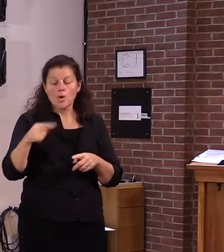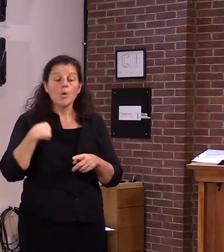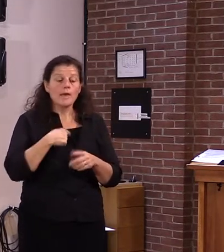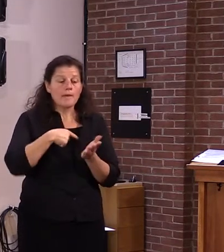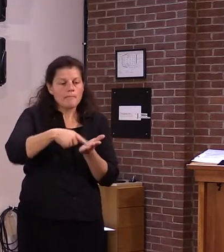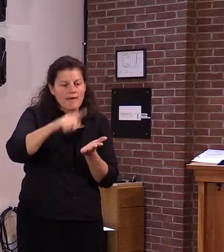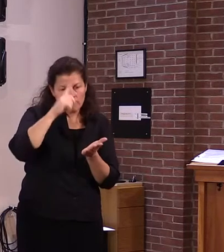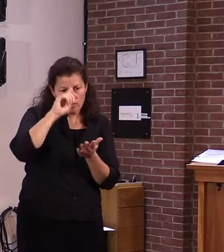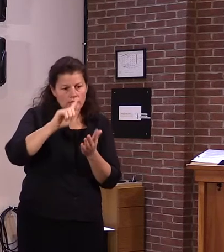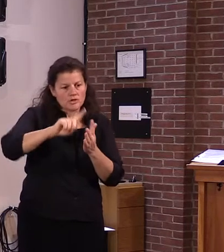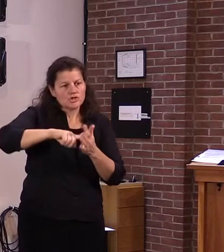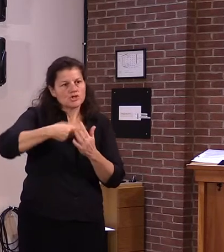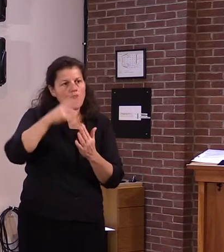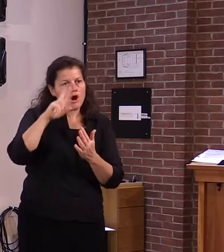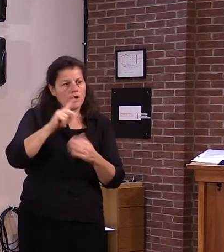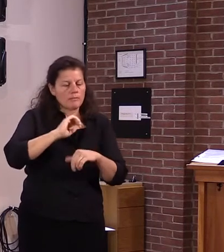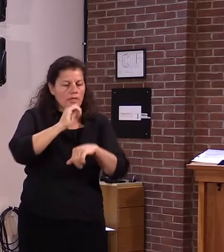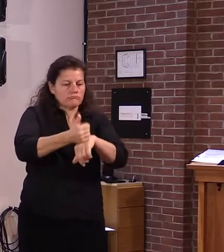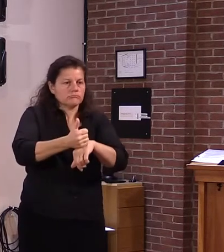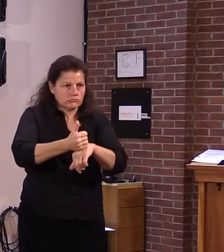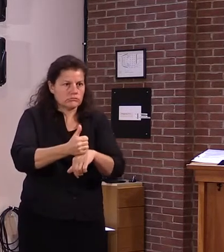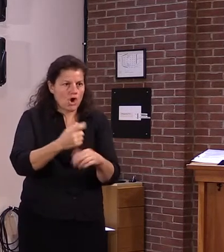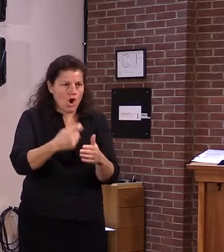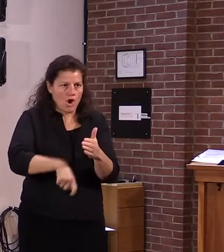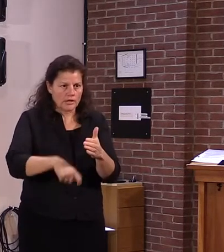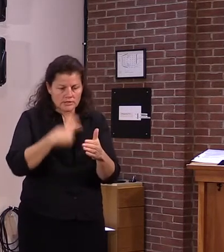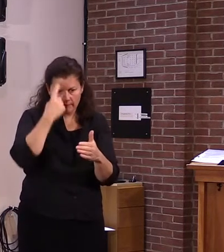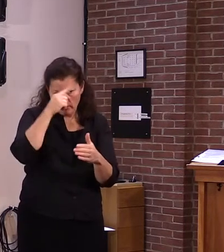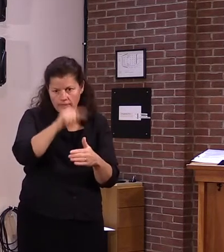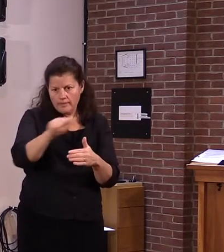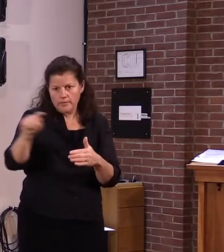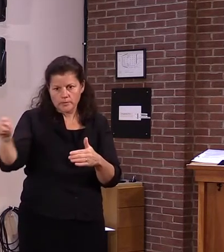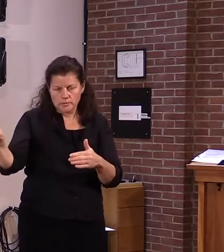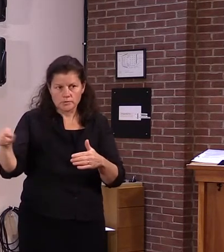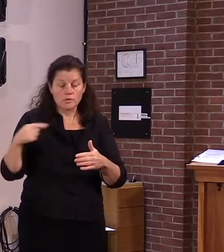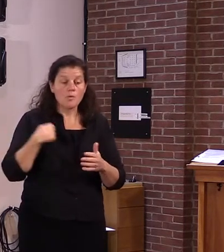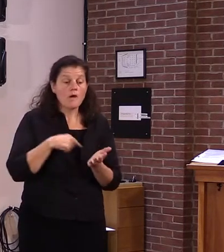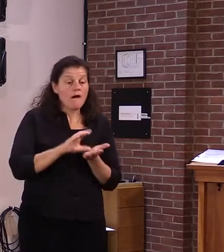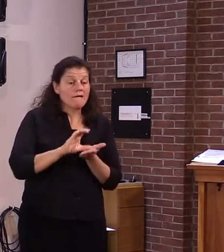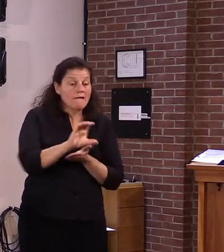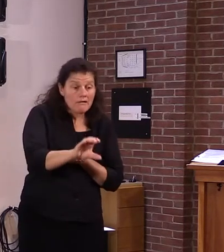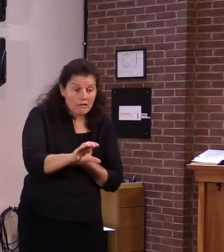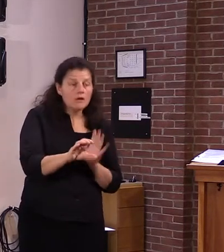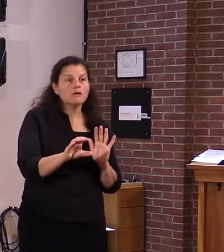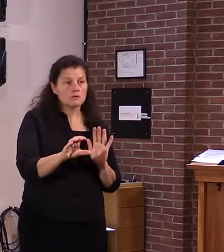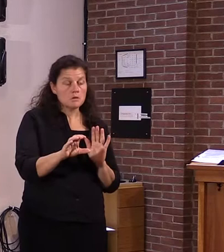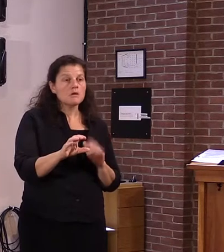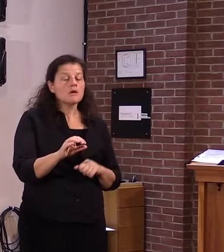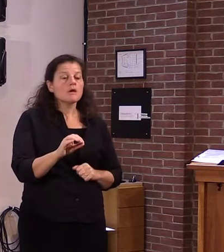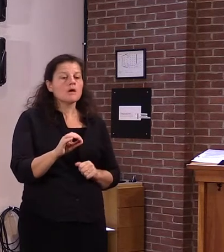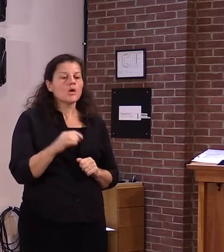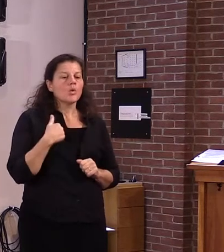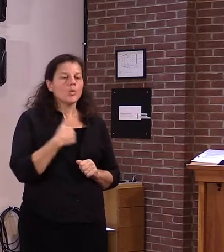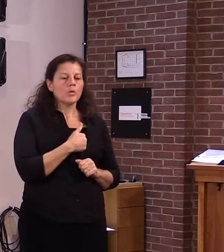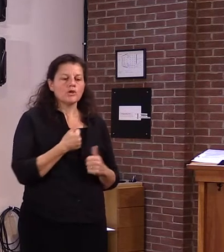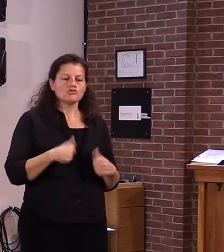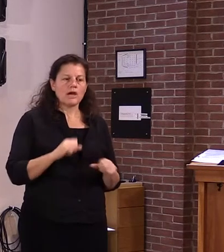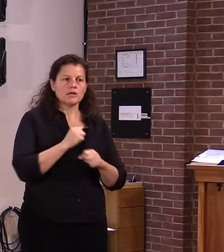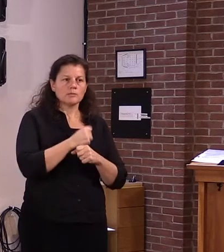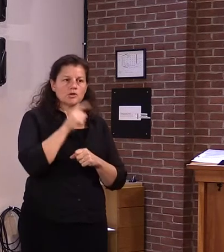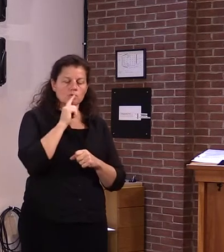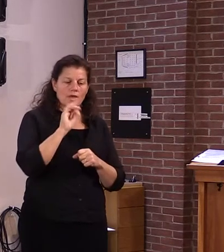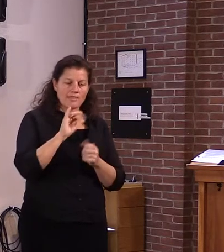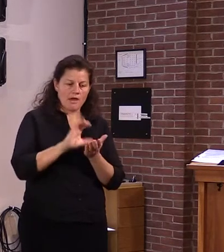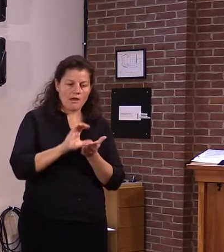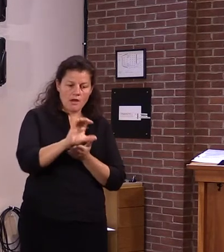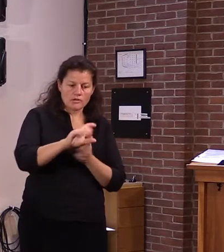startup cost of these hubs. We try to make sure that the startup